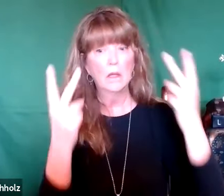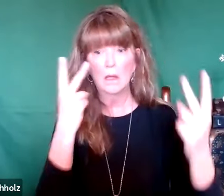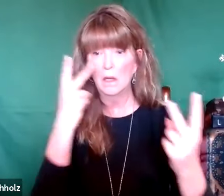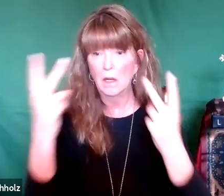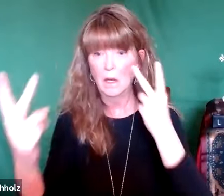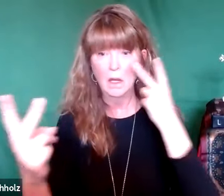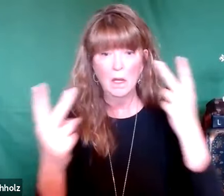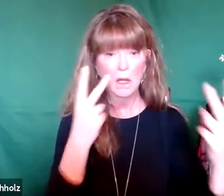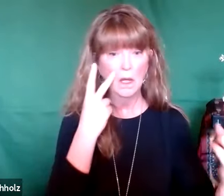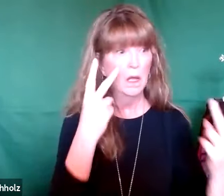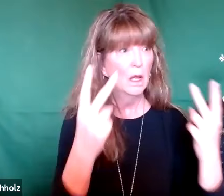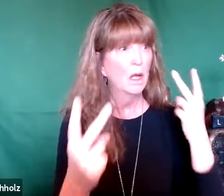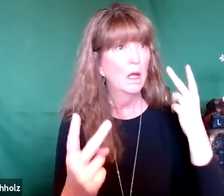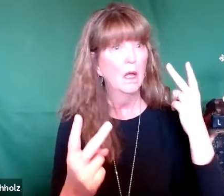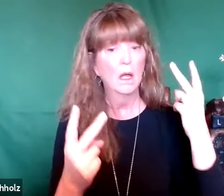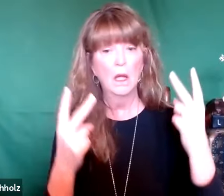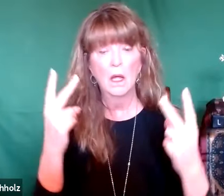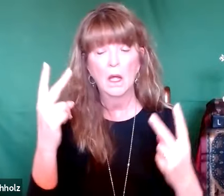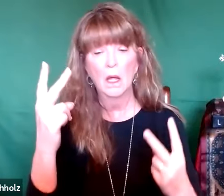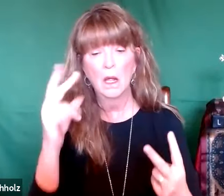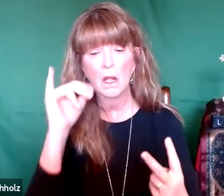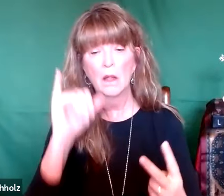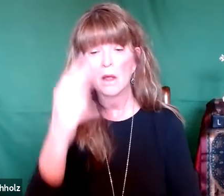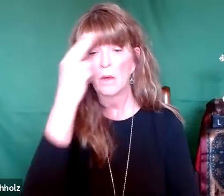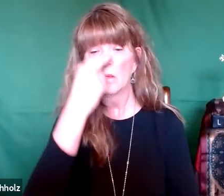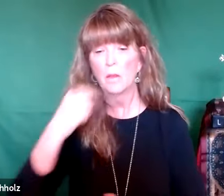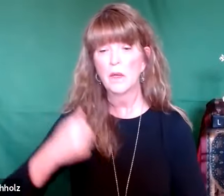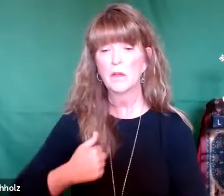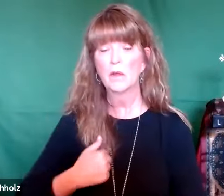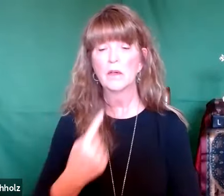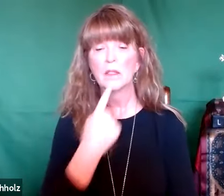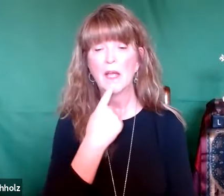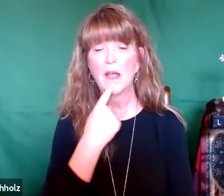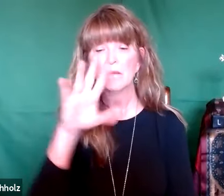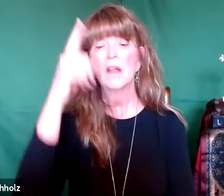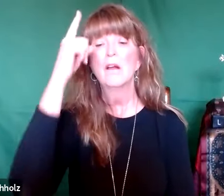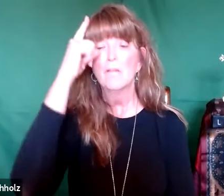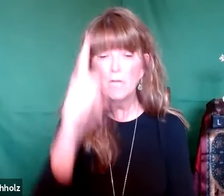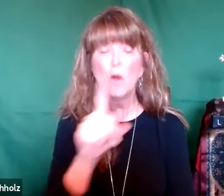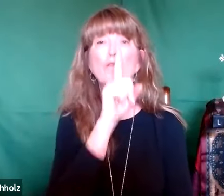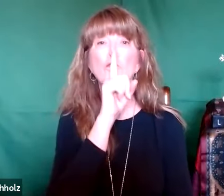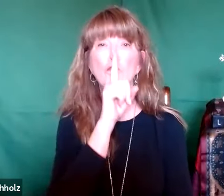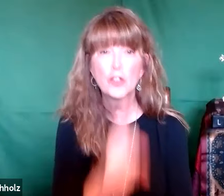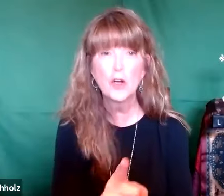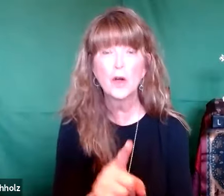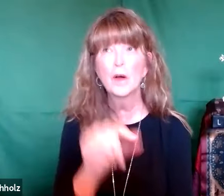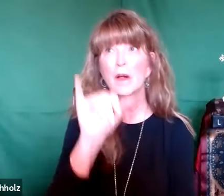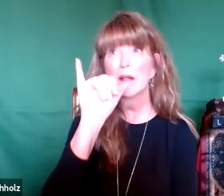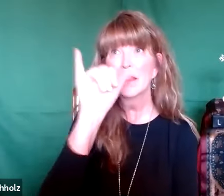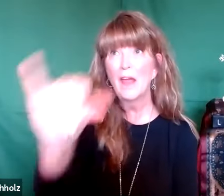And when the centurion who stood there in front of Jesus heard his cry and saw how he died, he